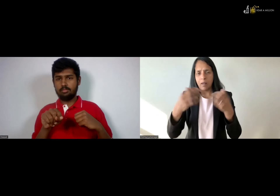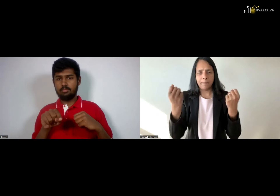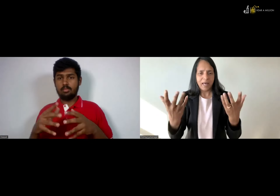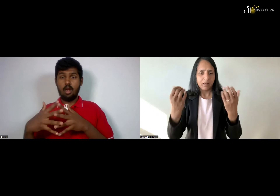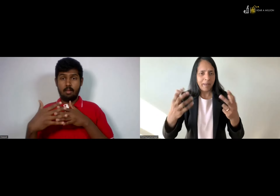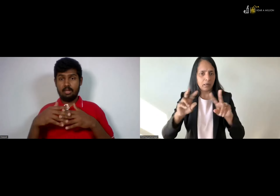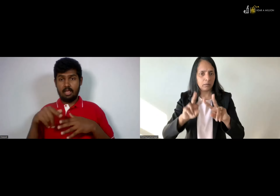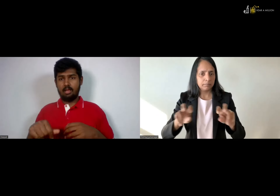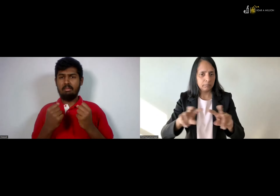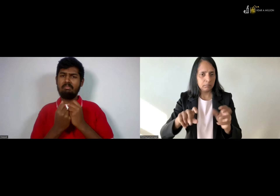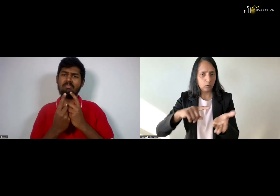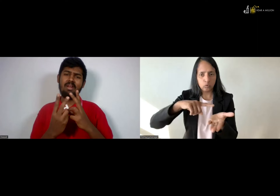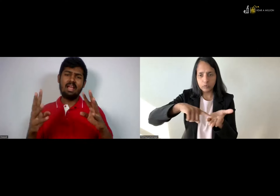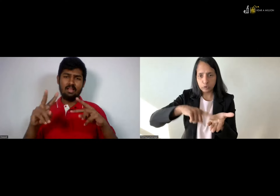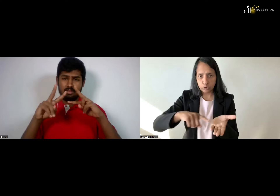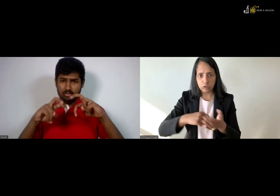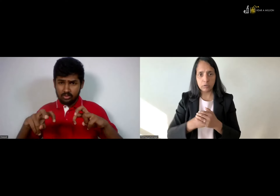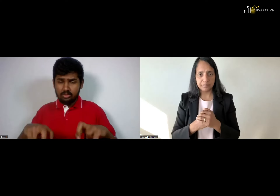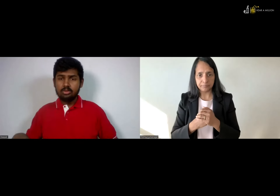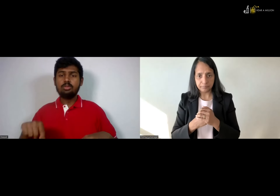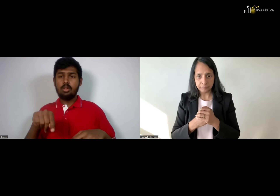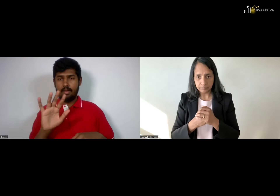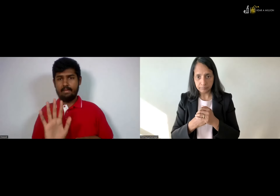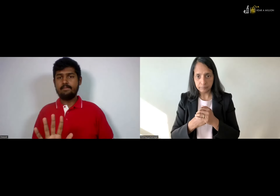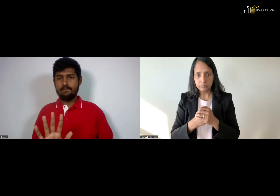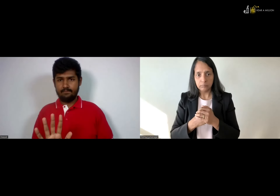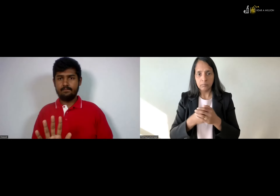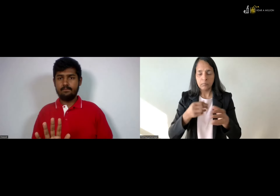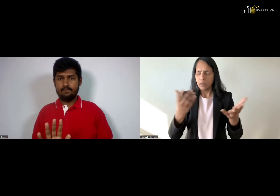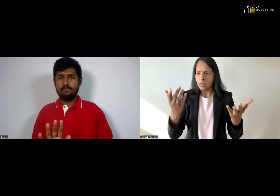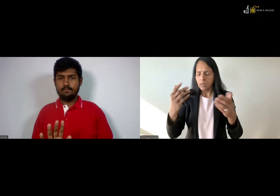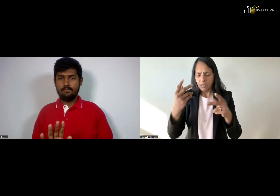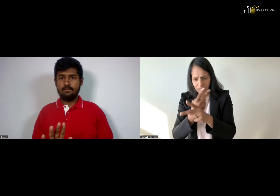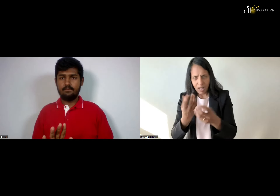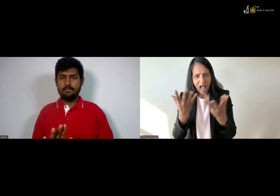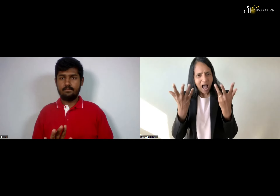to all the people. So there has been research